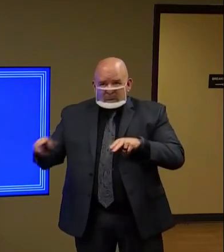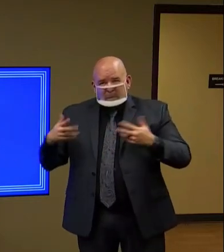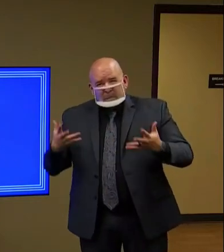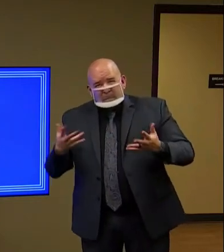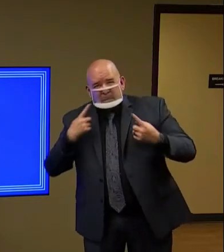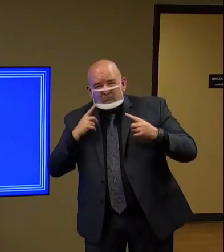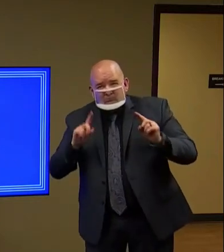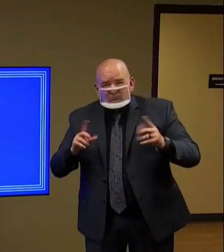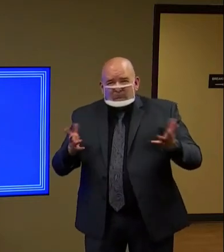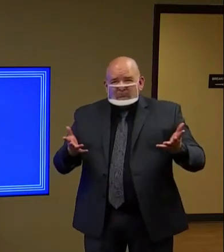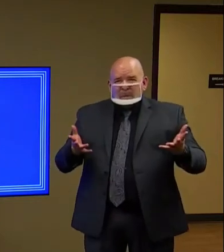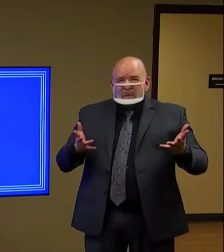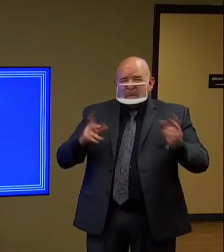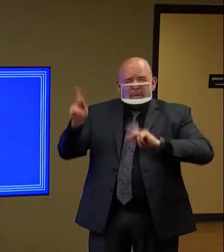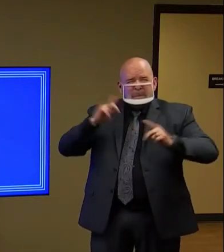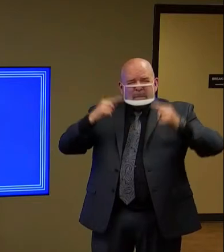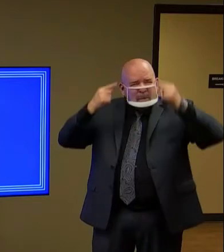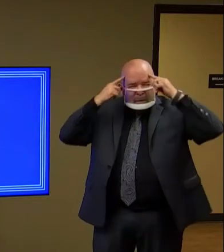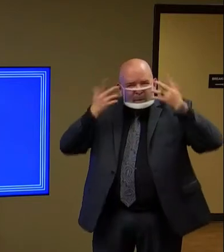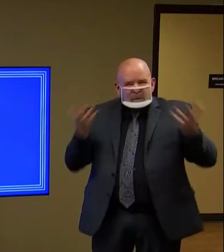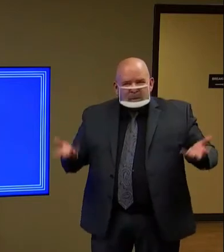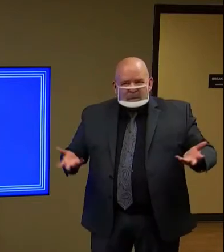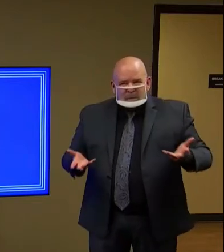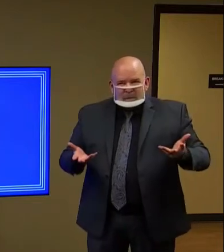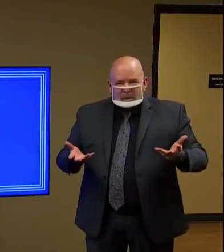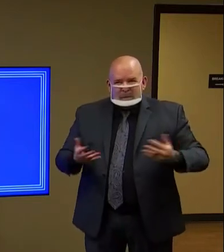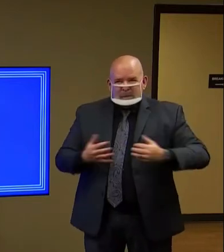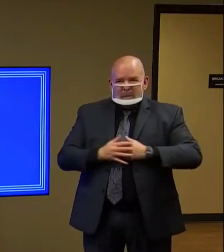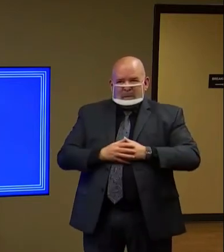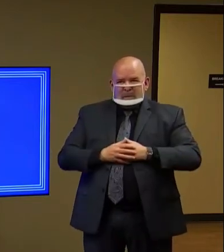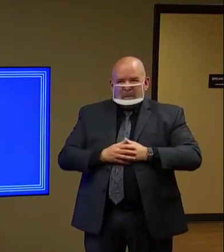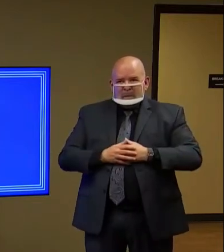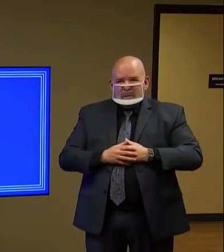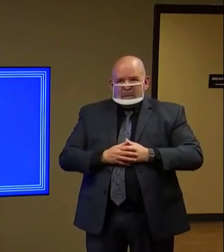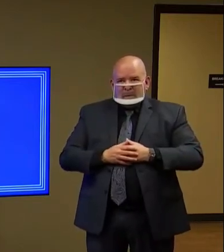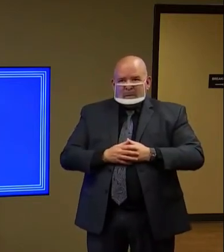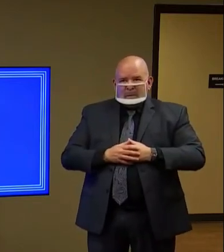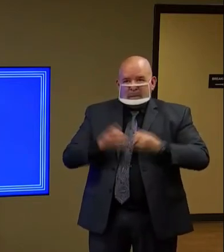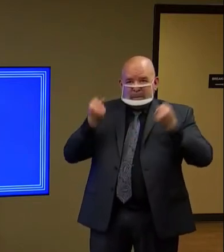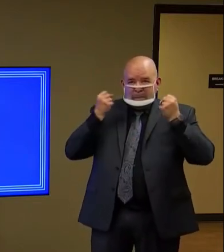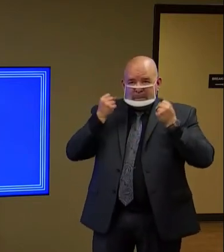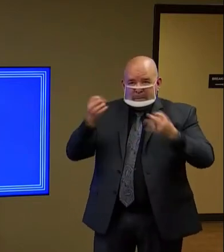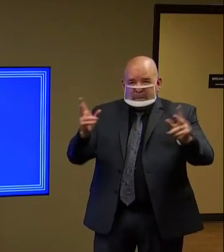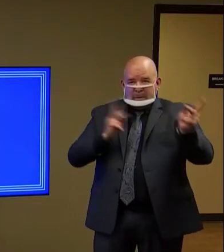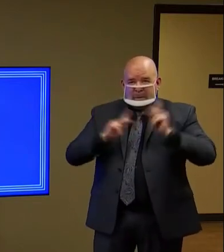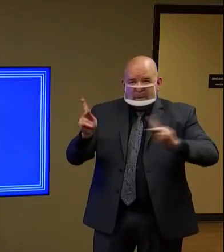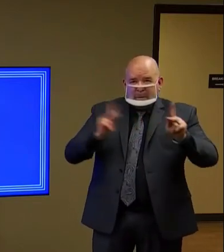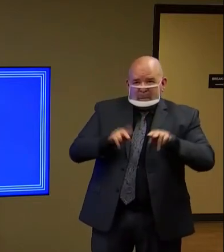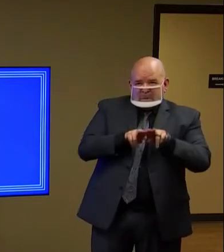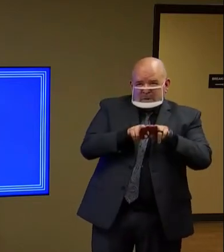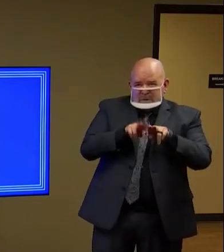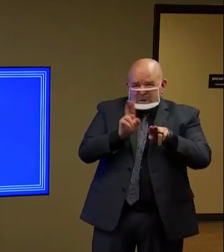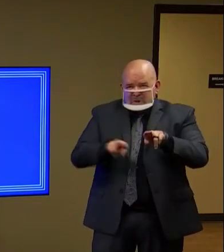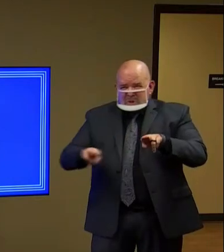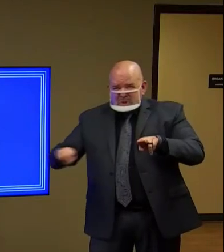the illusion that the care can be as good if we are far over